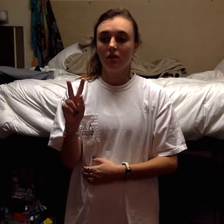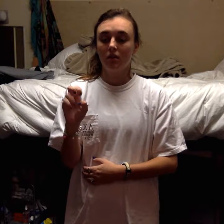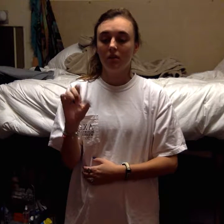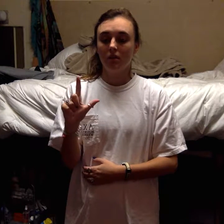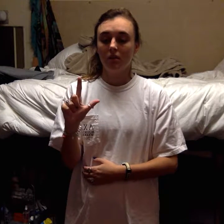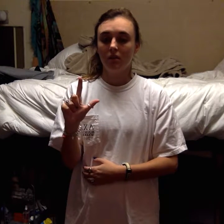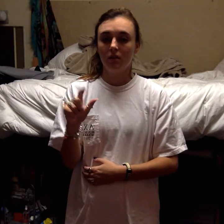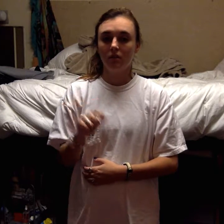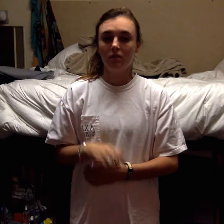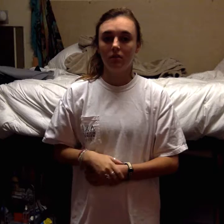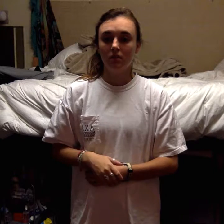into